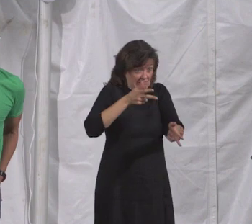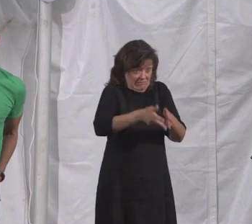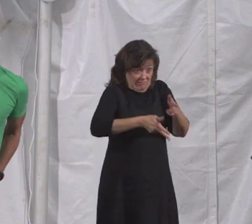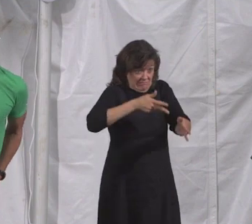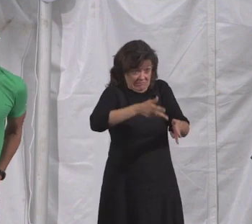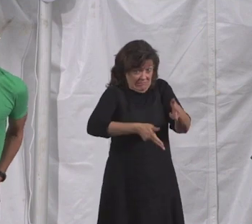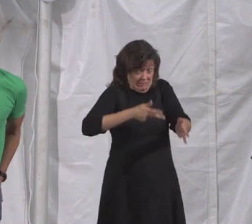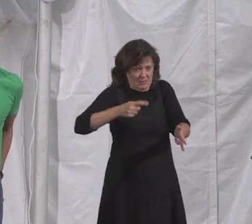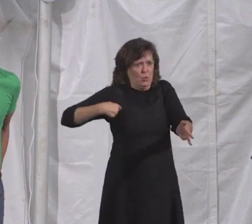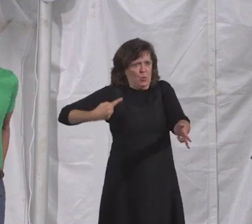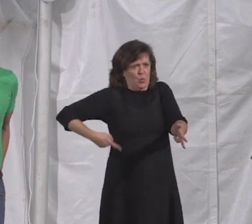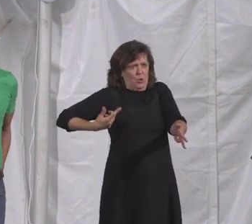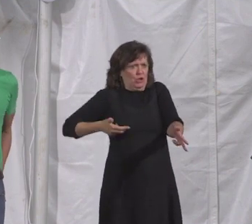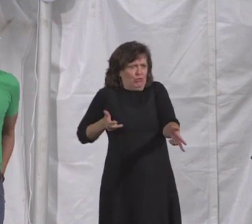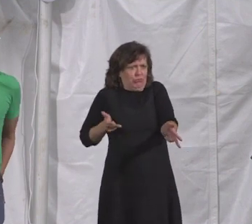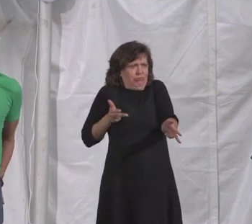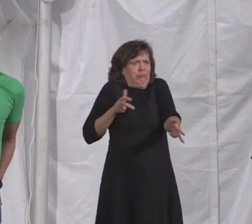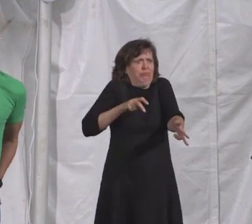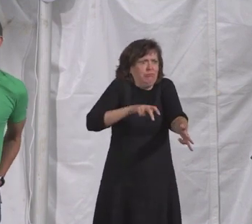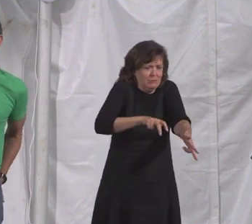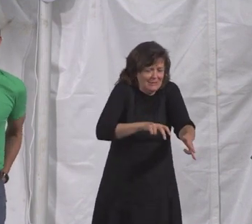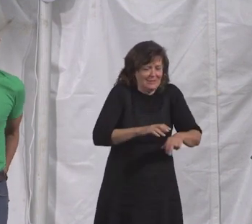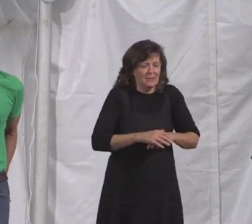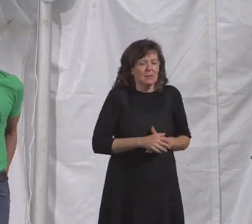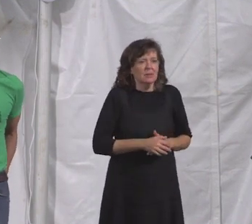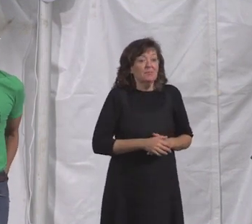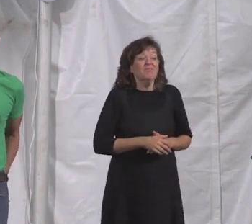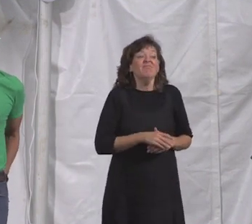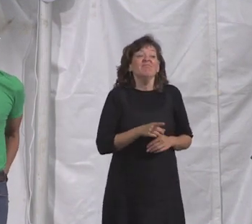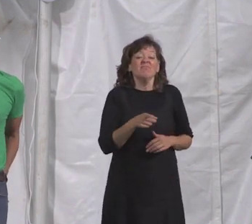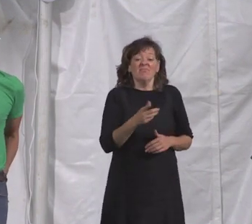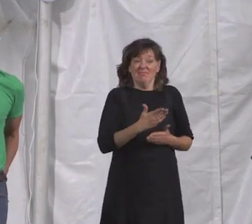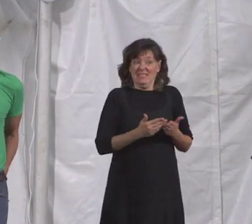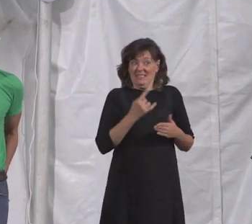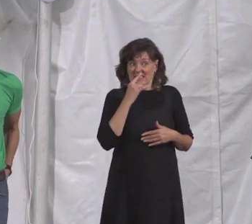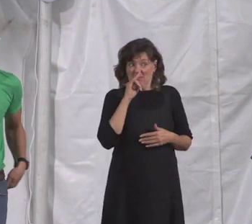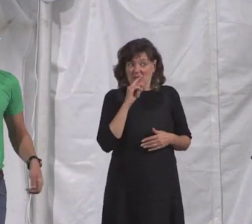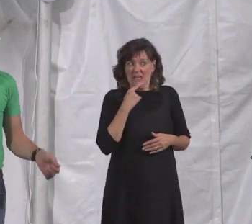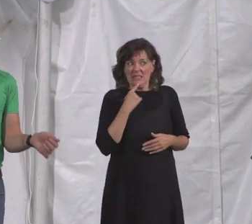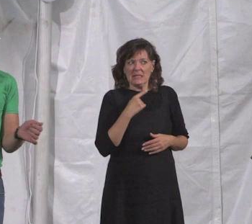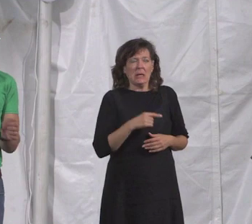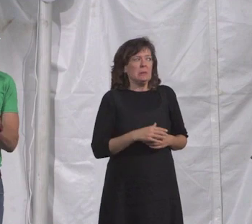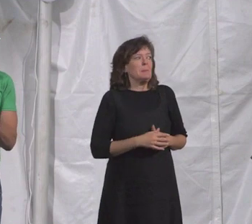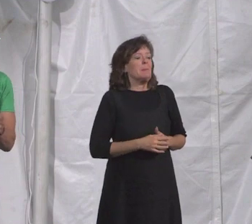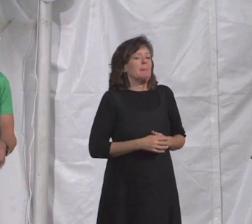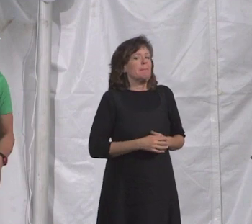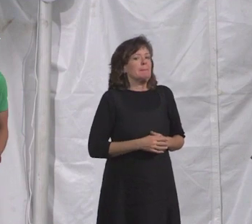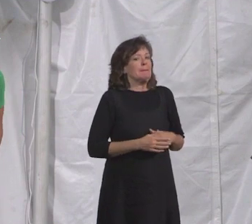saying things like, "Oh, I believe I hear my mother calling me for the noon repast.